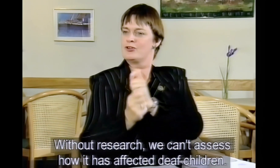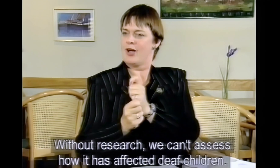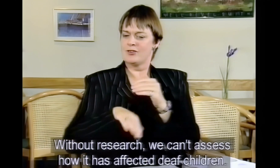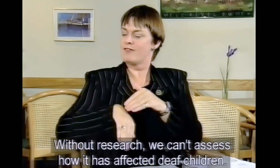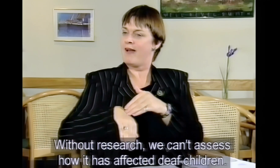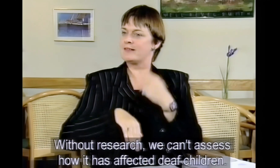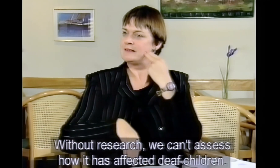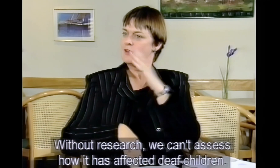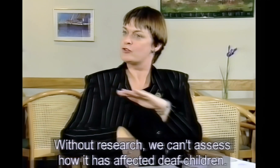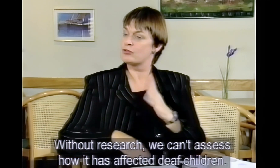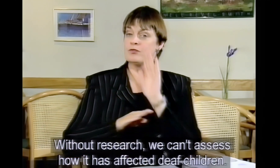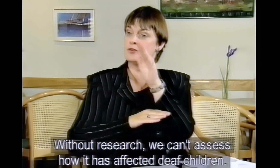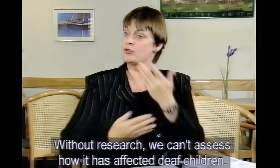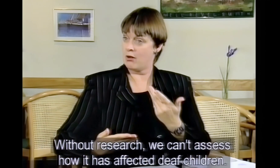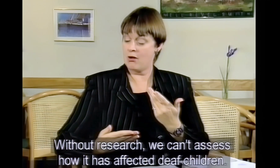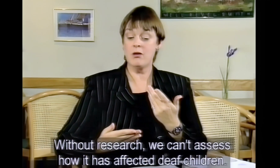how those changes have affected deaf children for the future.